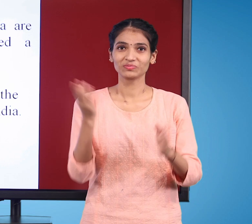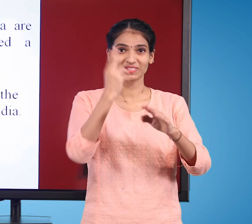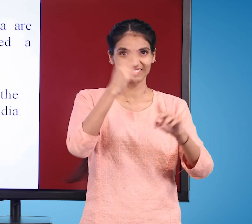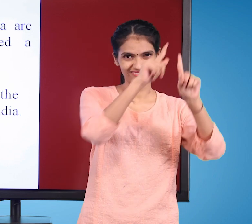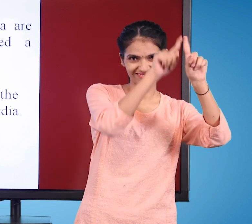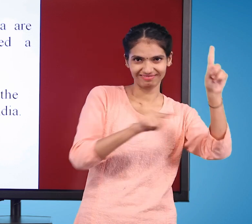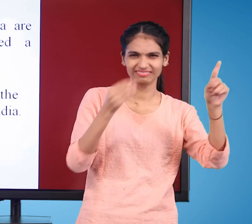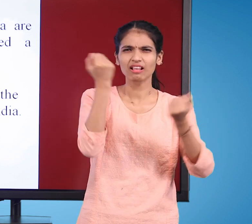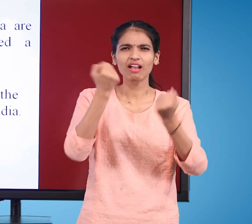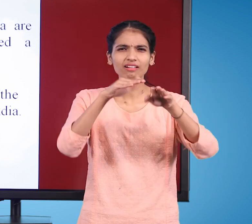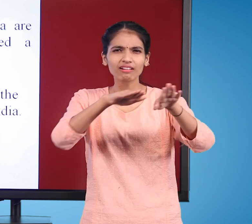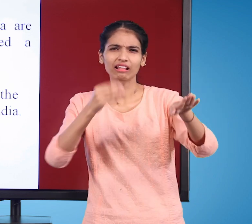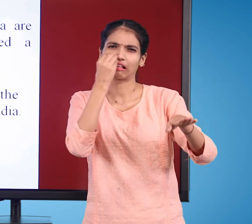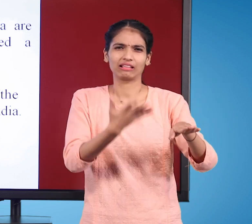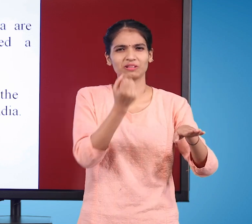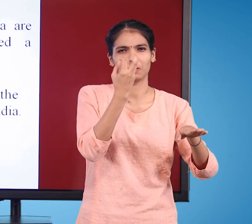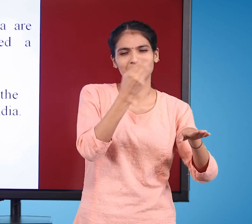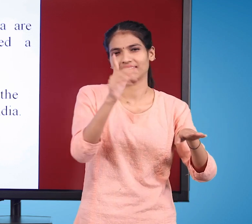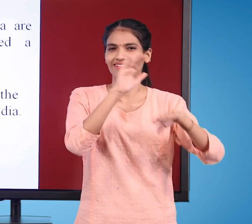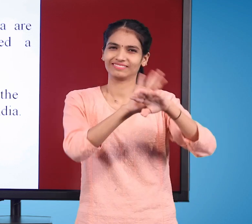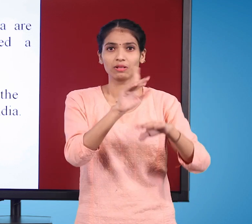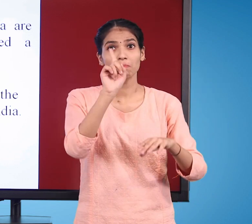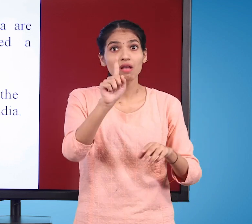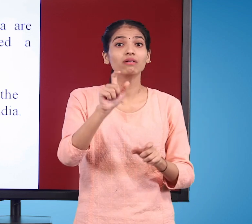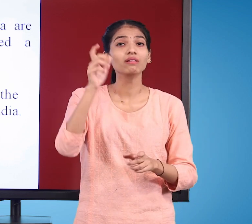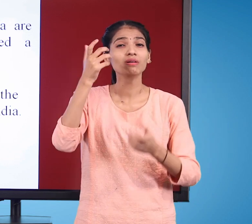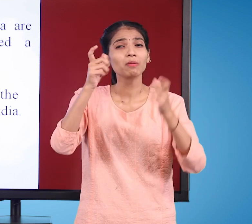If the numbers in the data are large, then you may need a different scale.